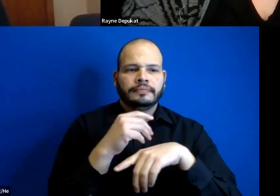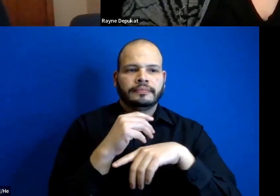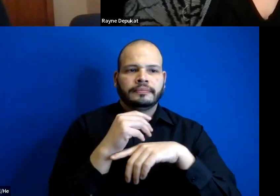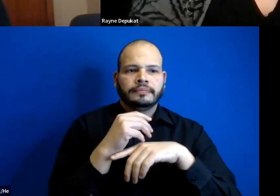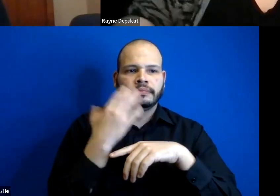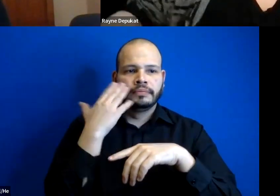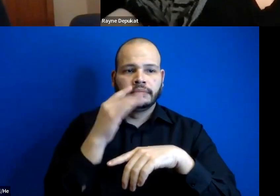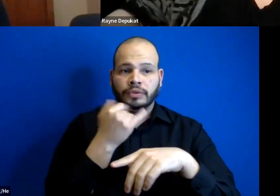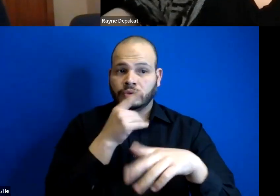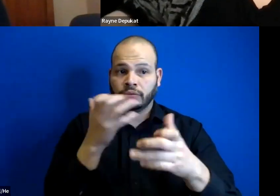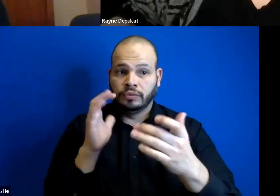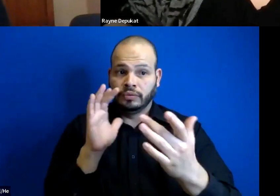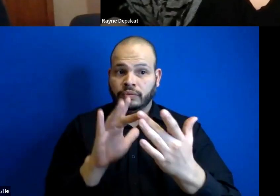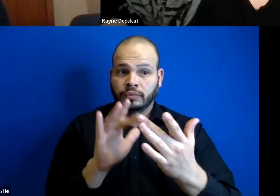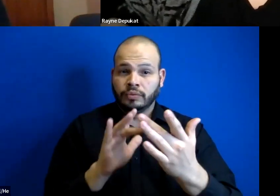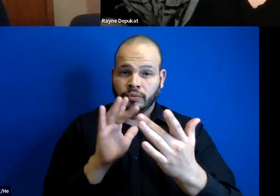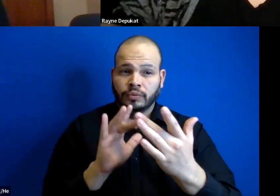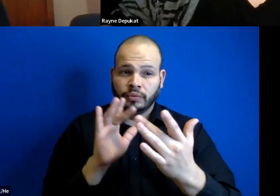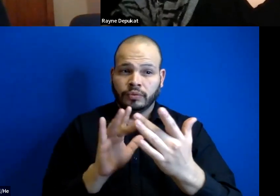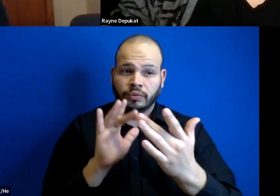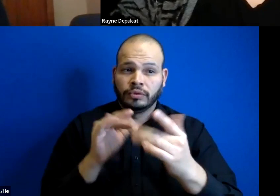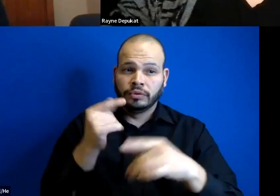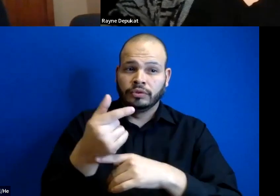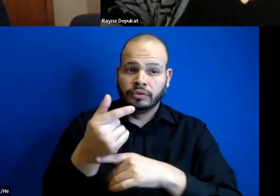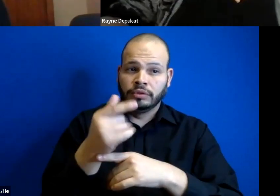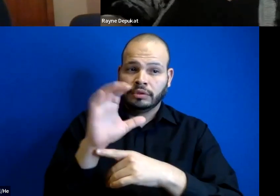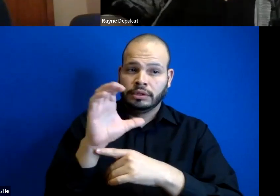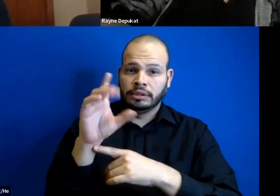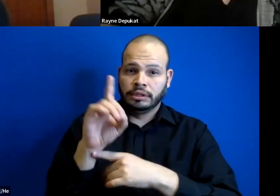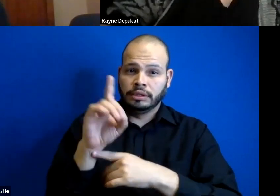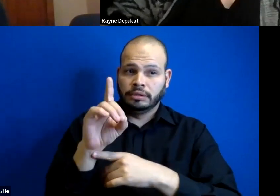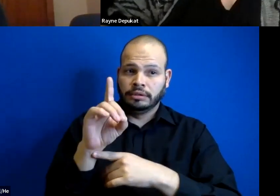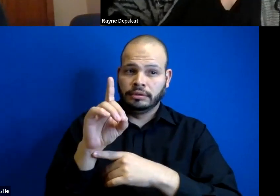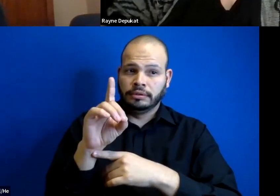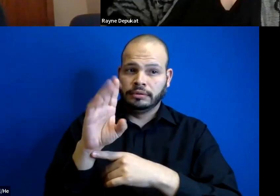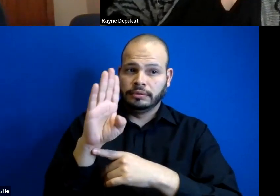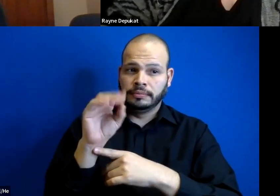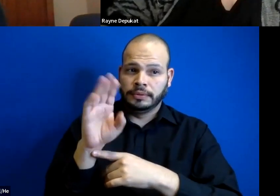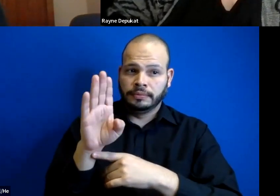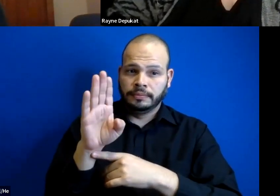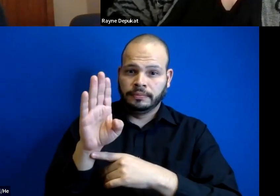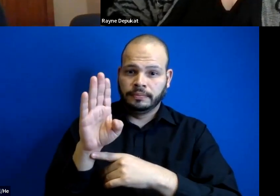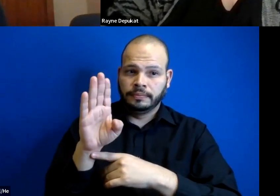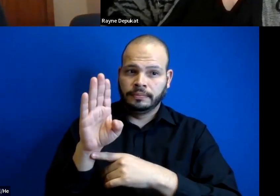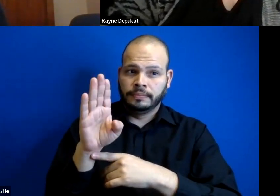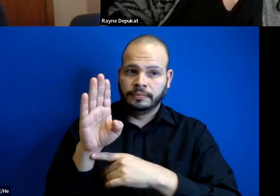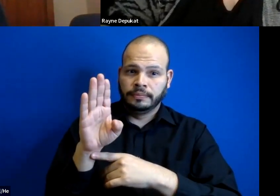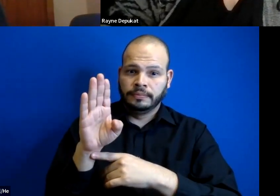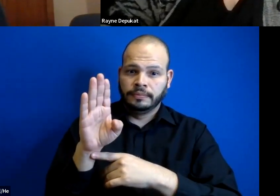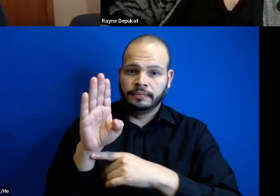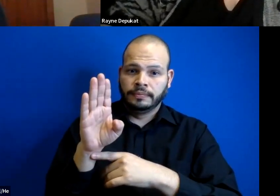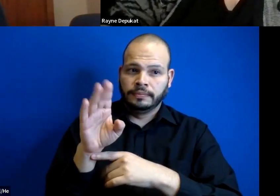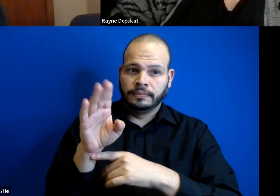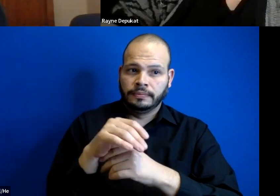the Governor's Commission on Disabilities, but Bob Cooper's always been a good person to try to reach.